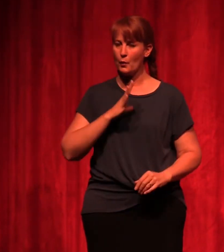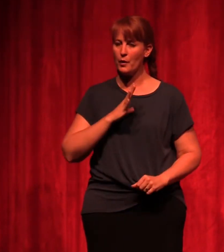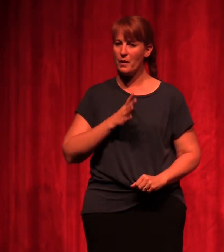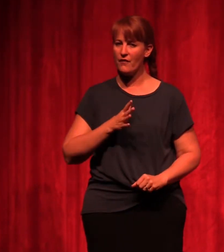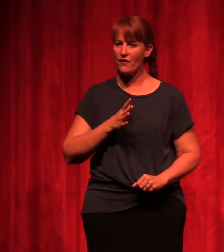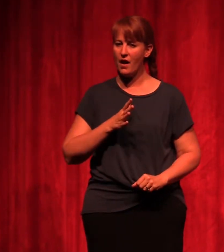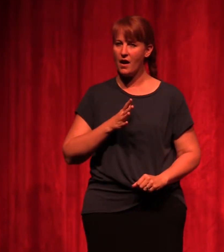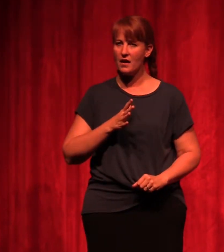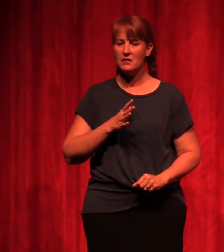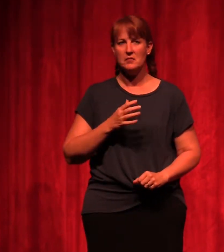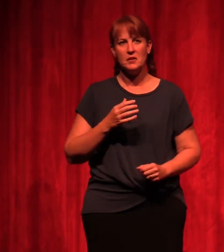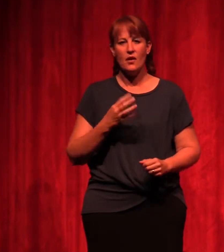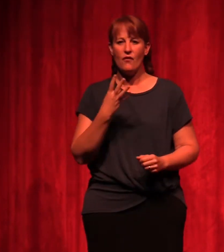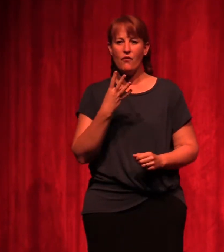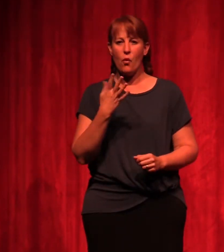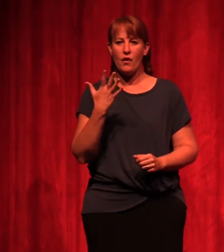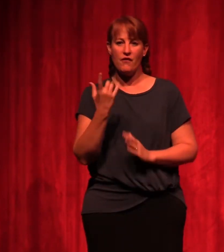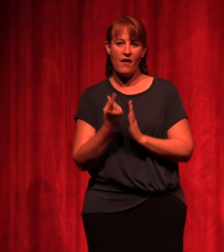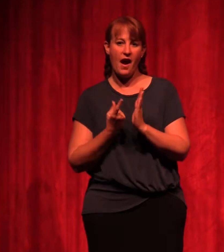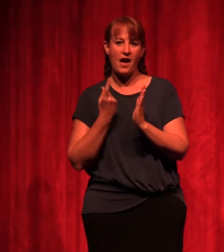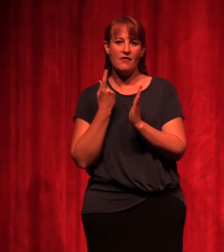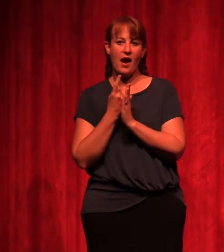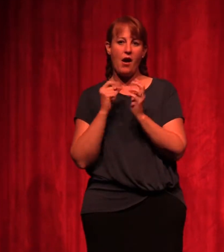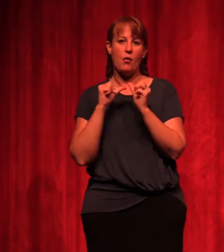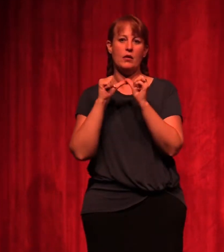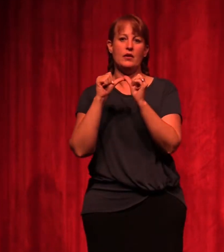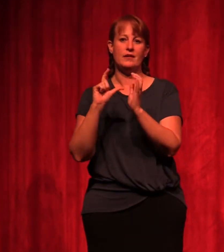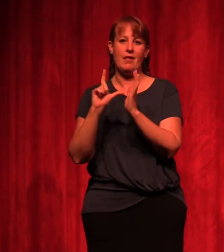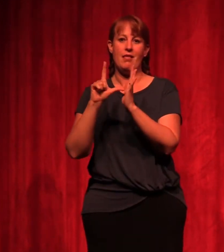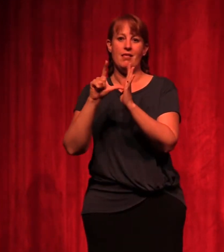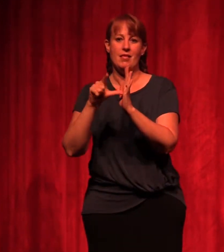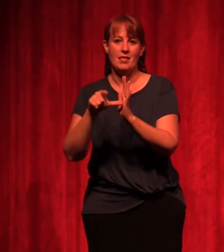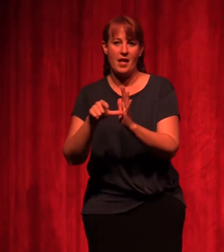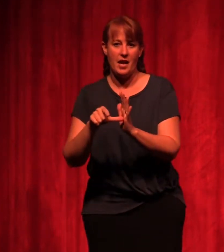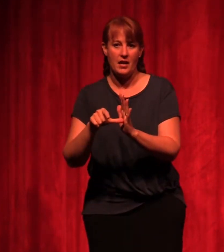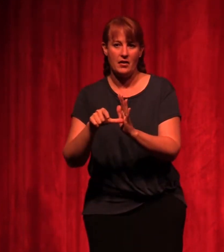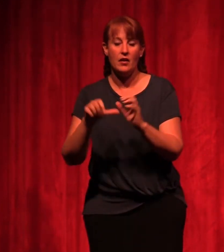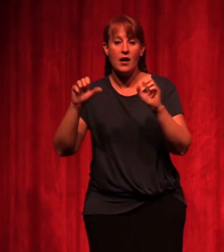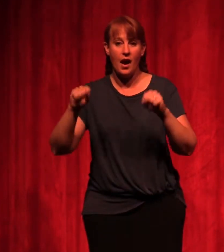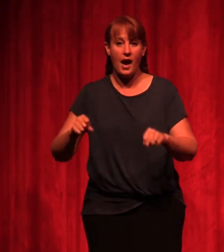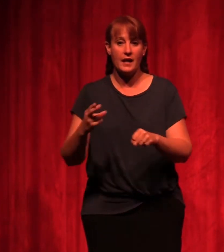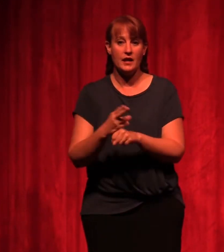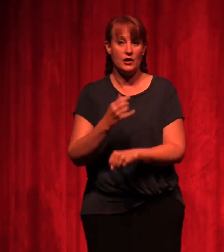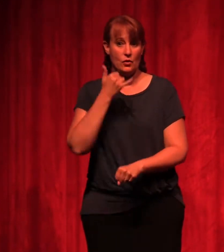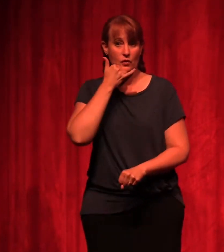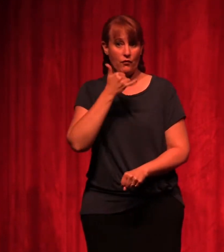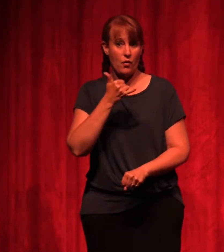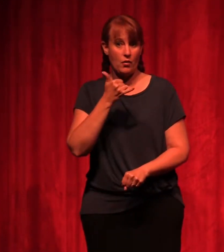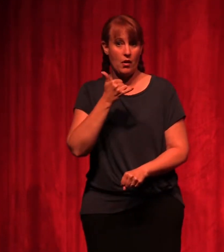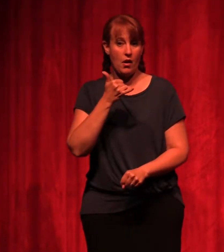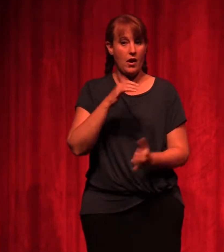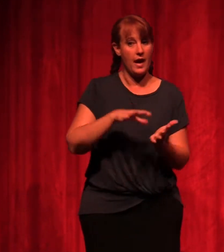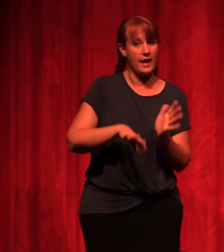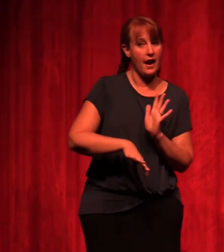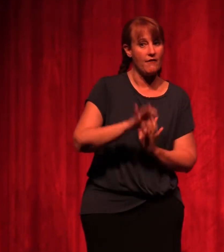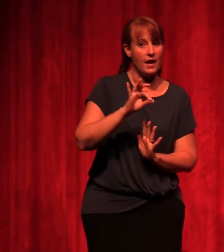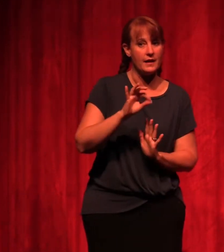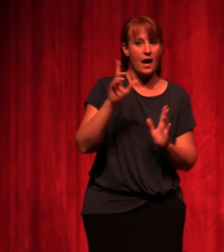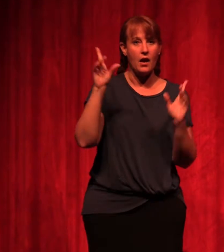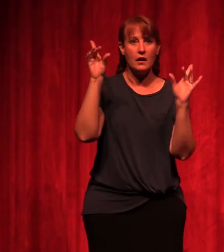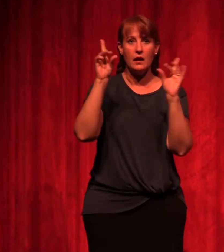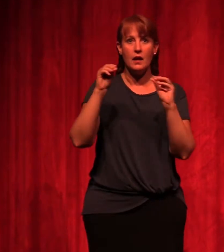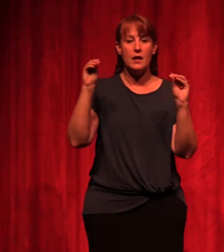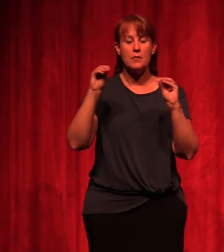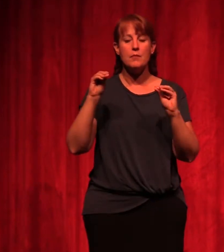And 4 or 5 hours later, I get my phone call, and I learn that